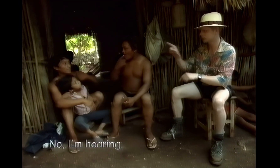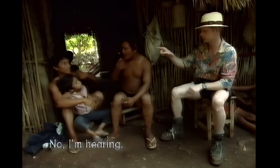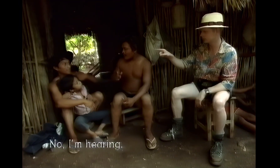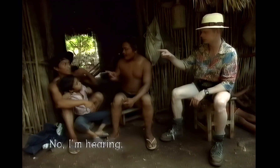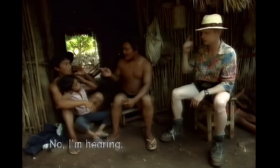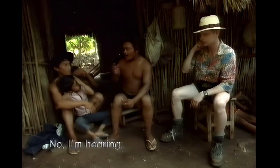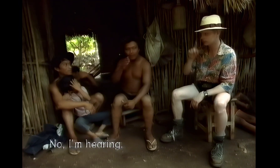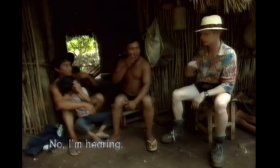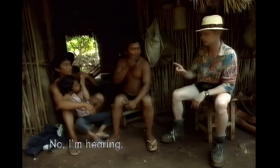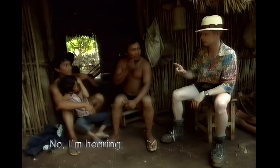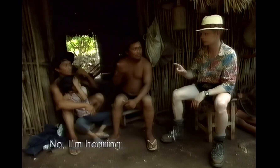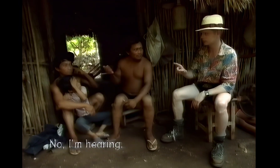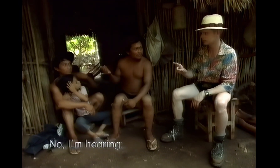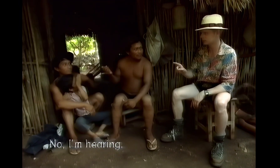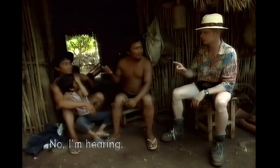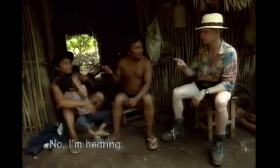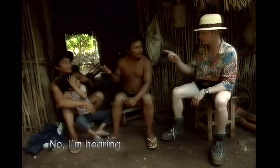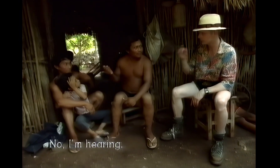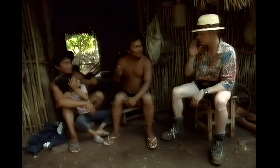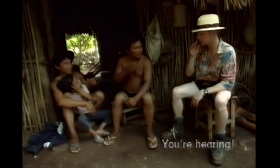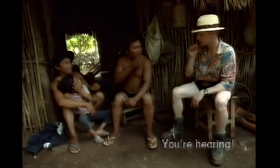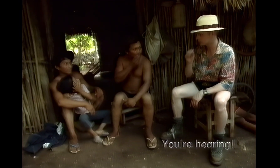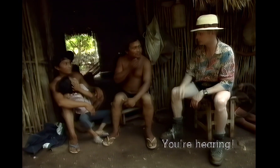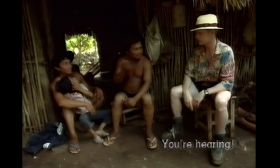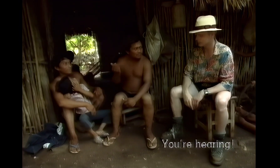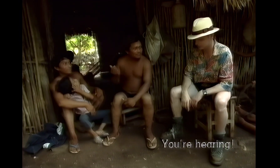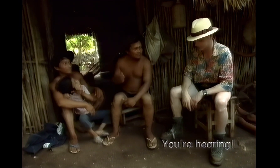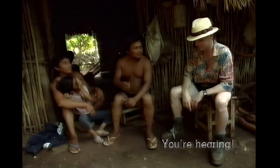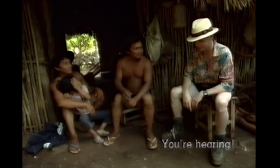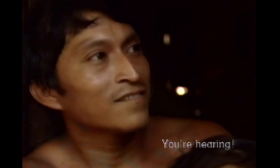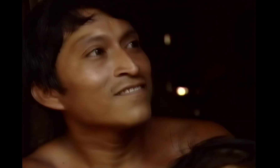And you're deaf too, aren't you? No, I'm hearing. You're hearing?